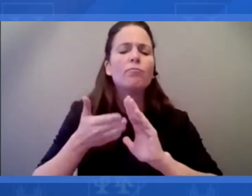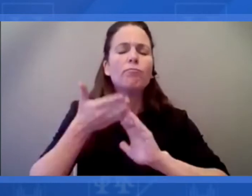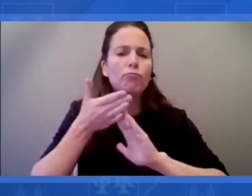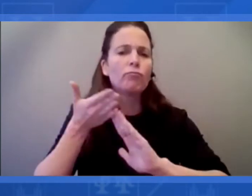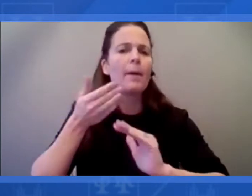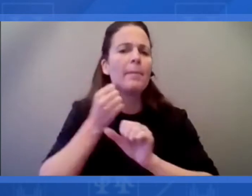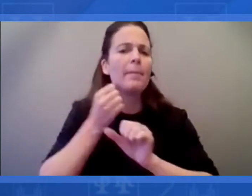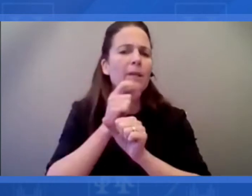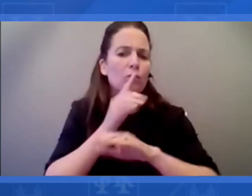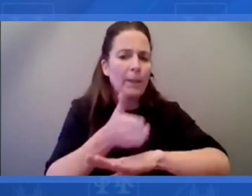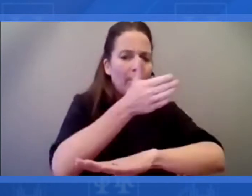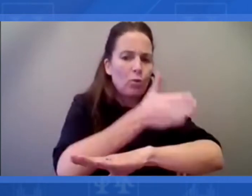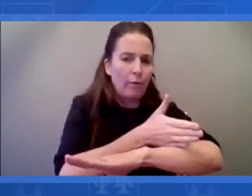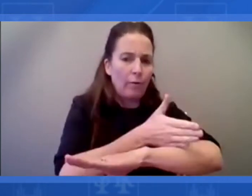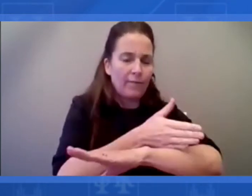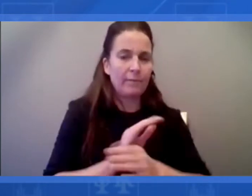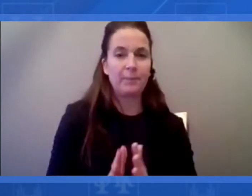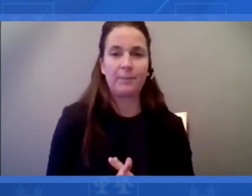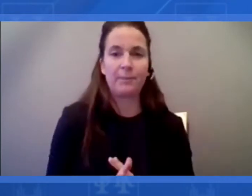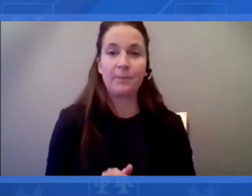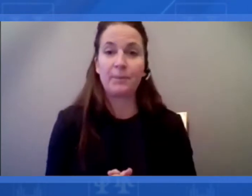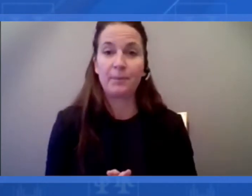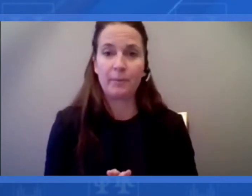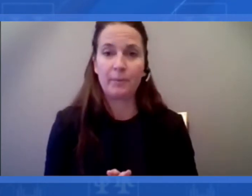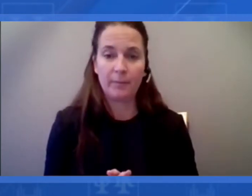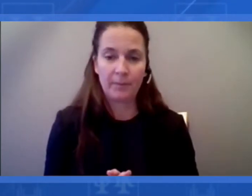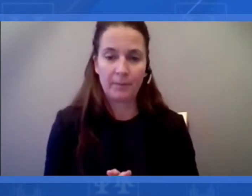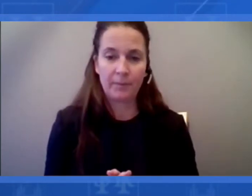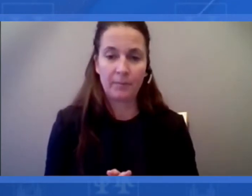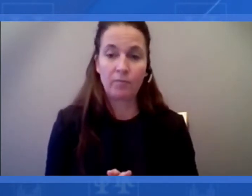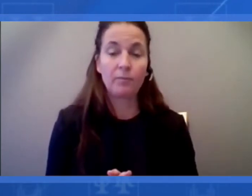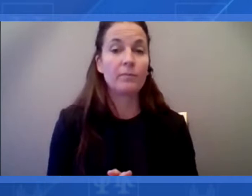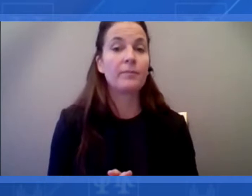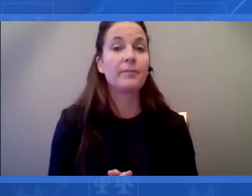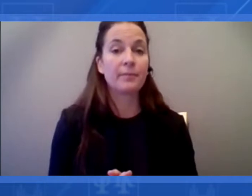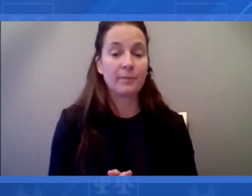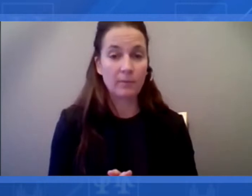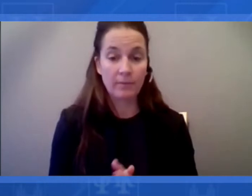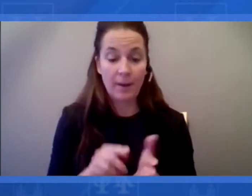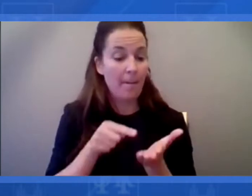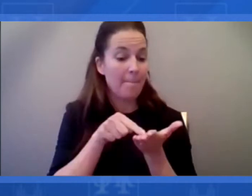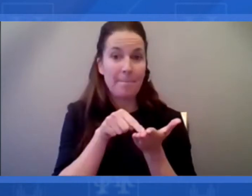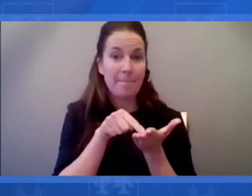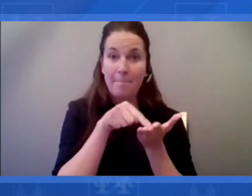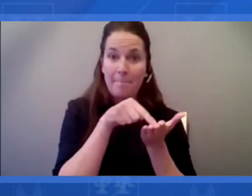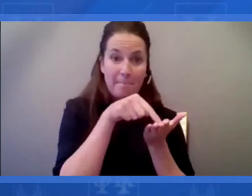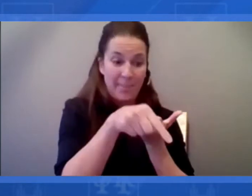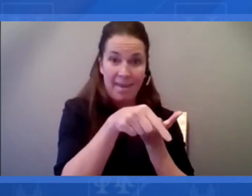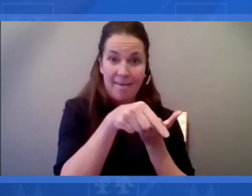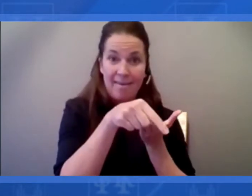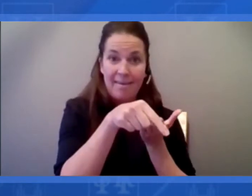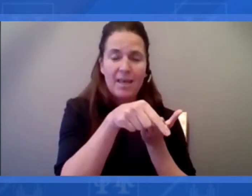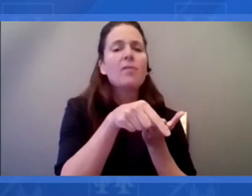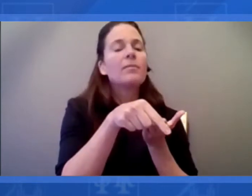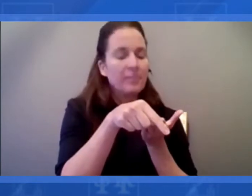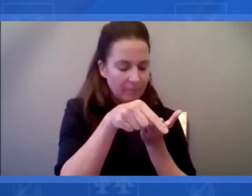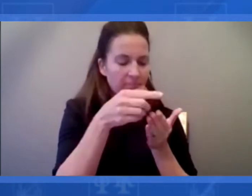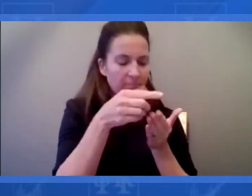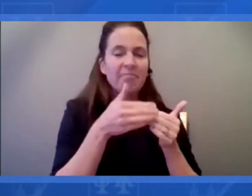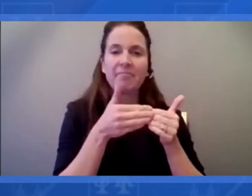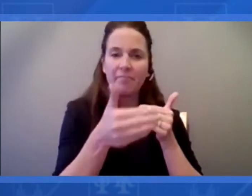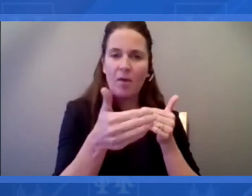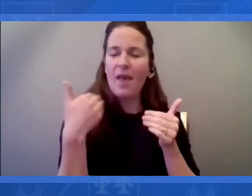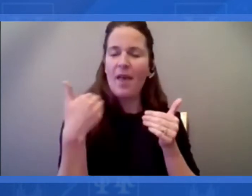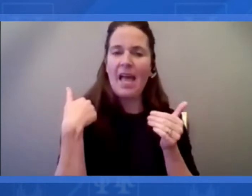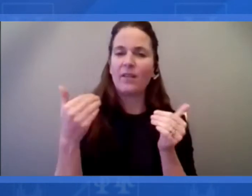Number five, we provide touchless payment options. As part of this campaign, we've launched a